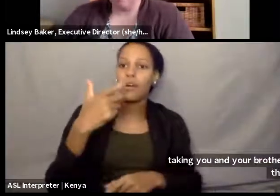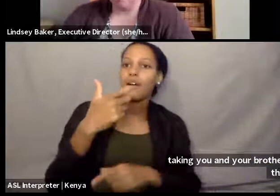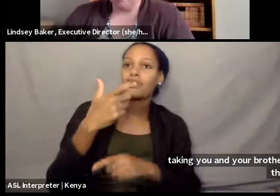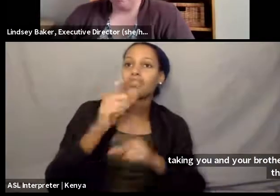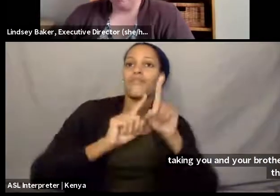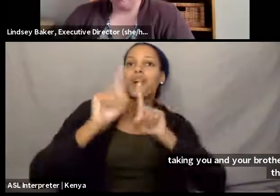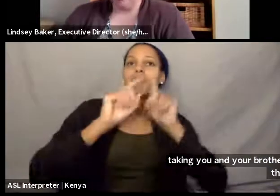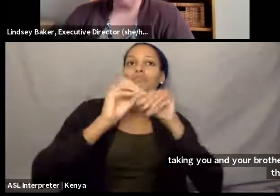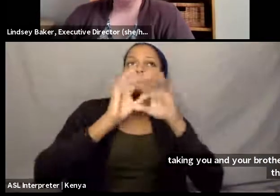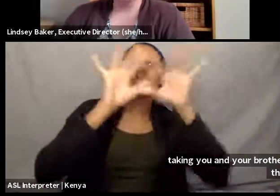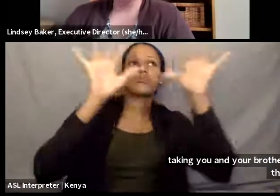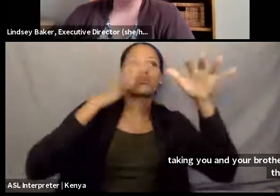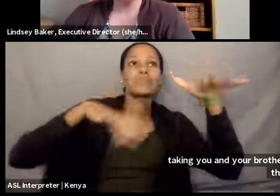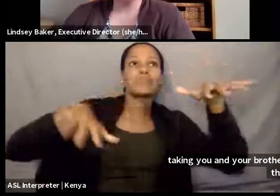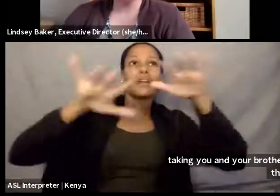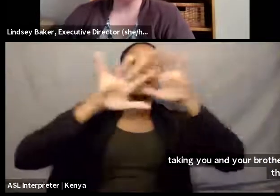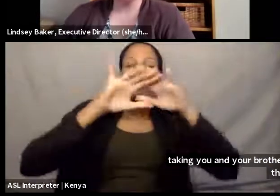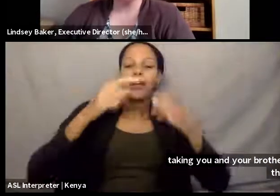was